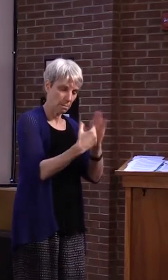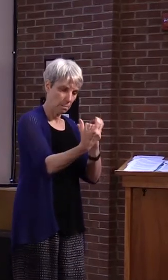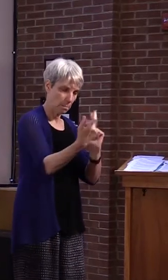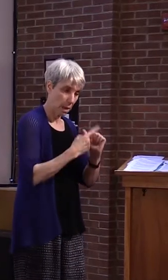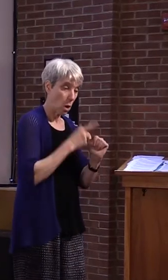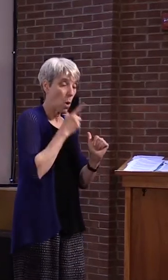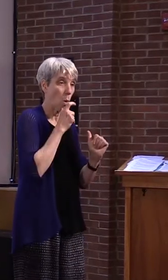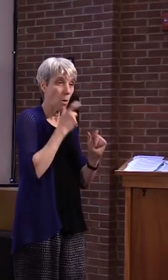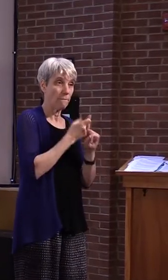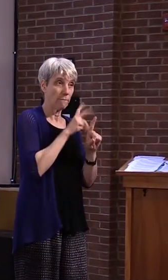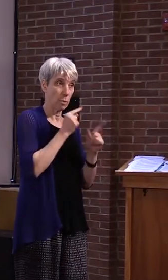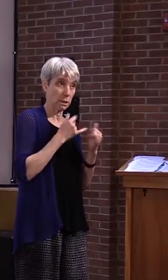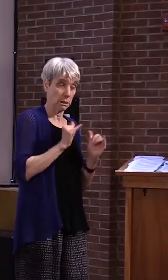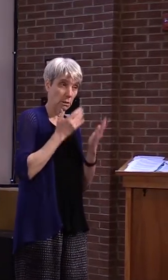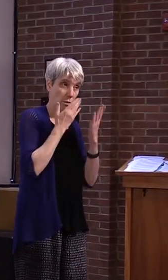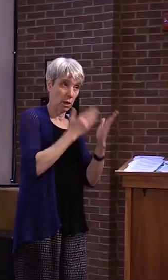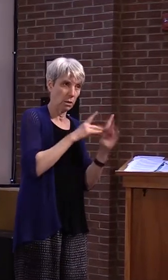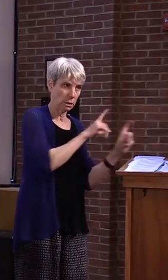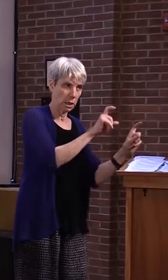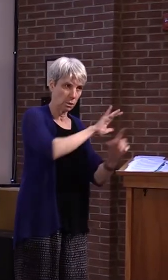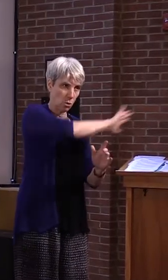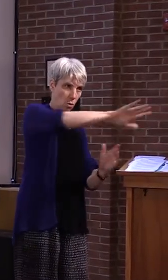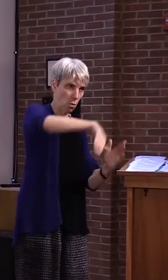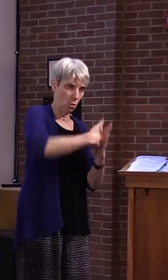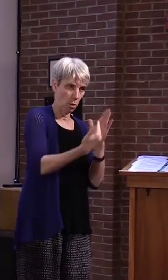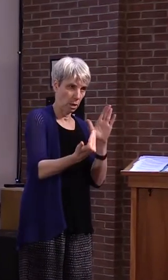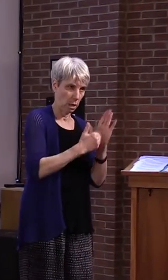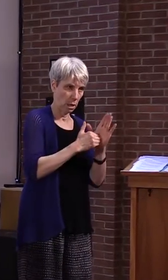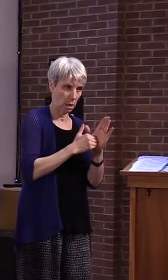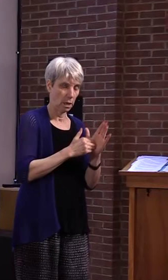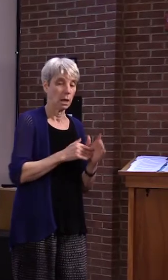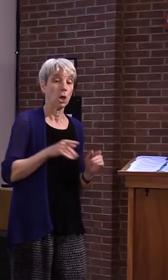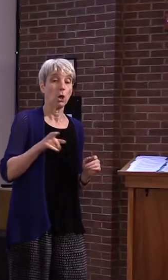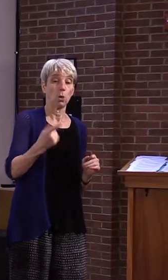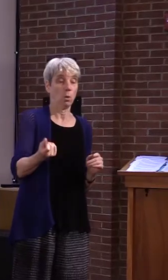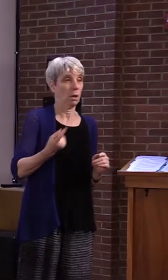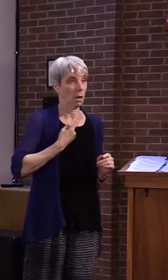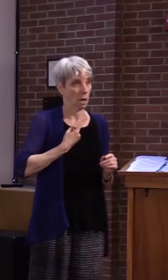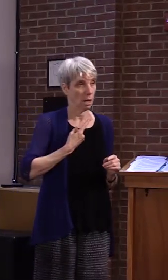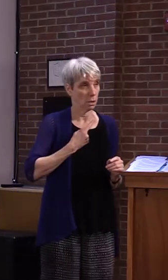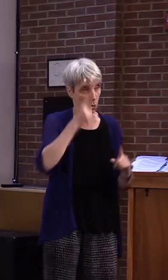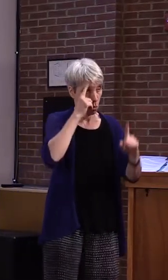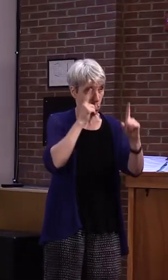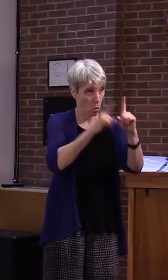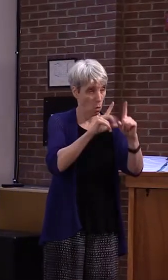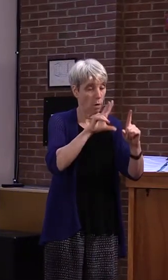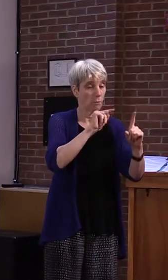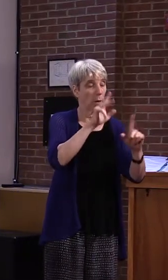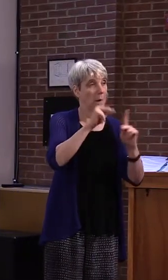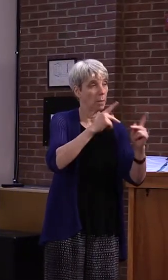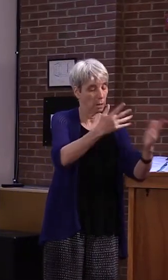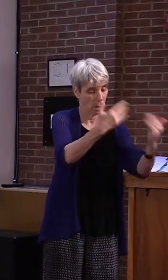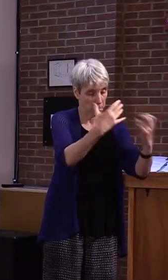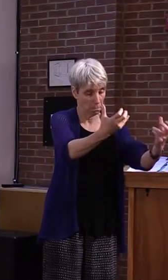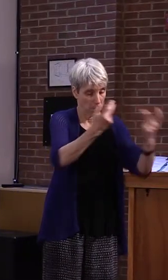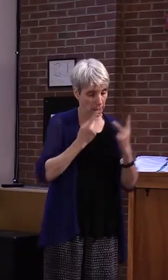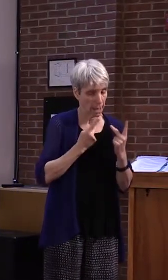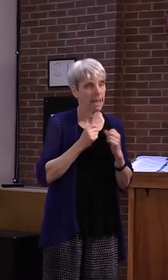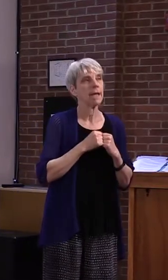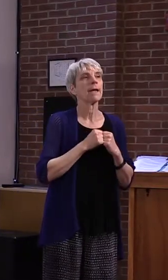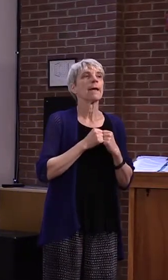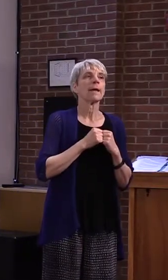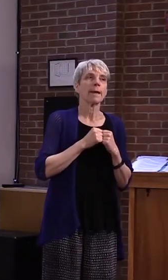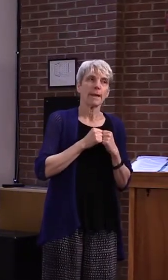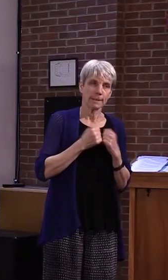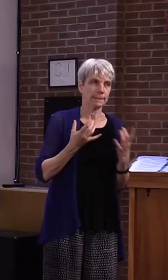still down there. You asked the question, are we looking at bringing Vermonters back? I think it's going to be, in this COVID environment, it's going to be a little